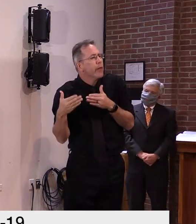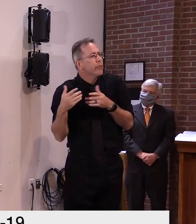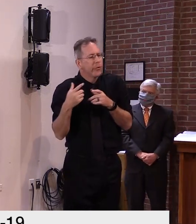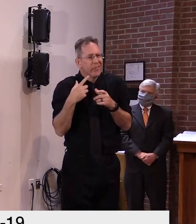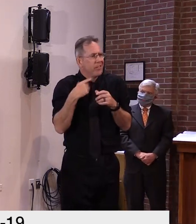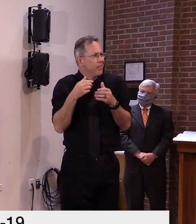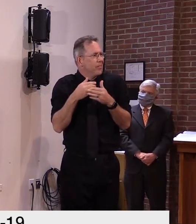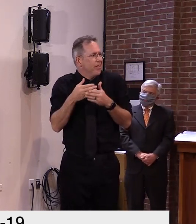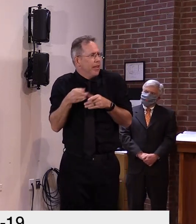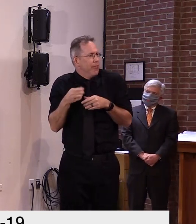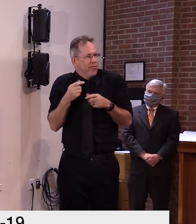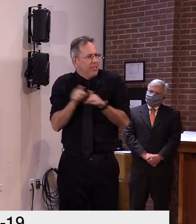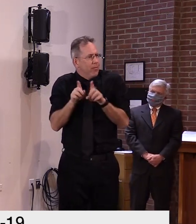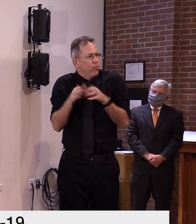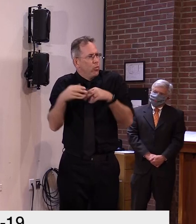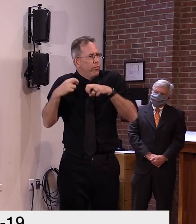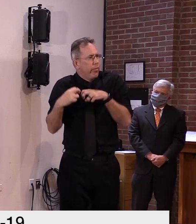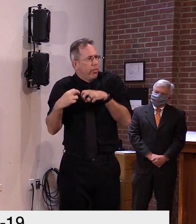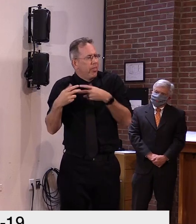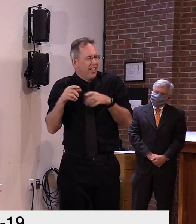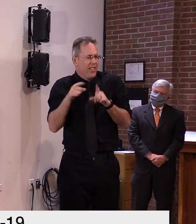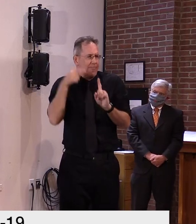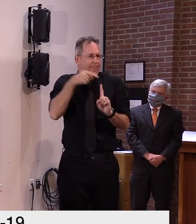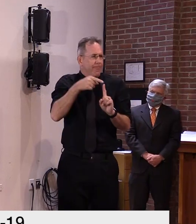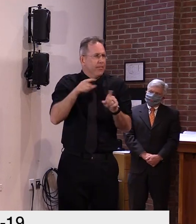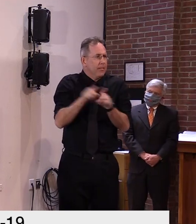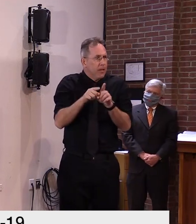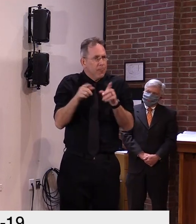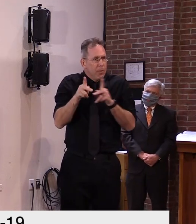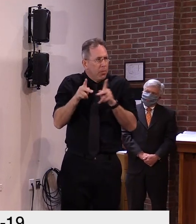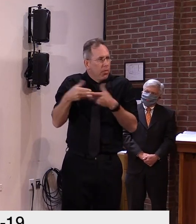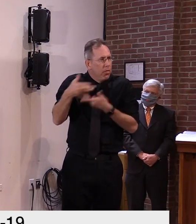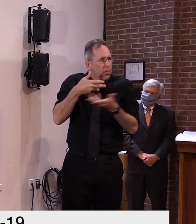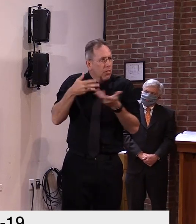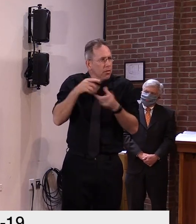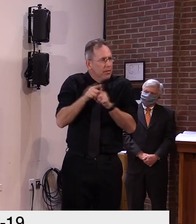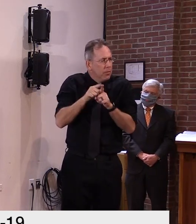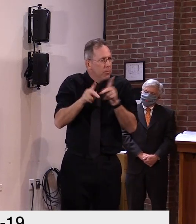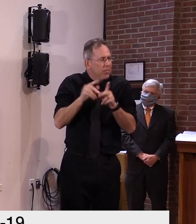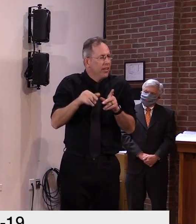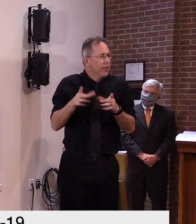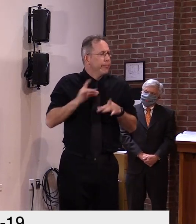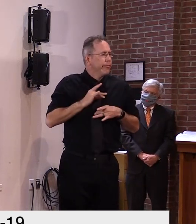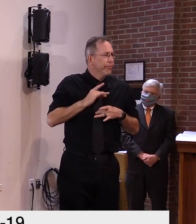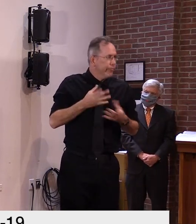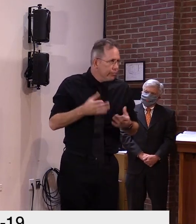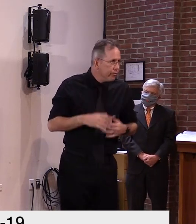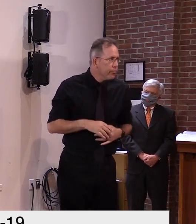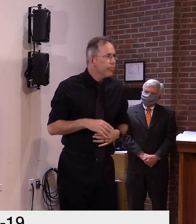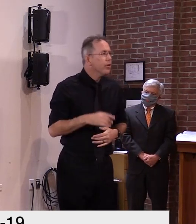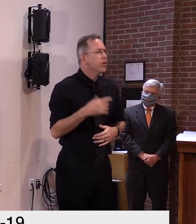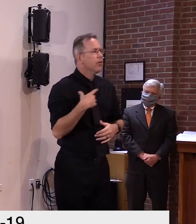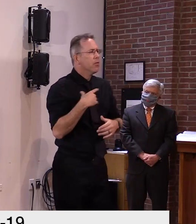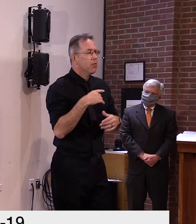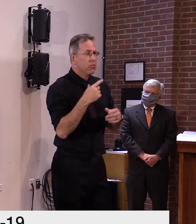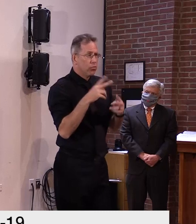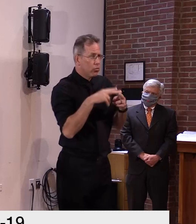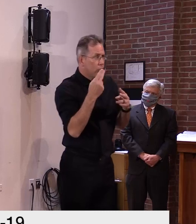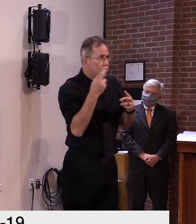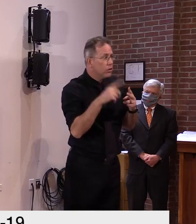also continue to recognize that people who have traveled and come back to the